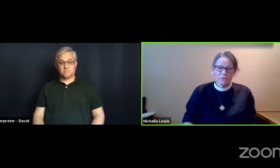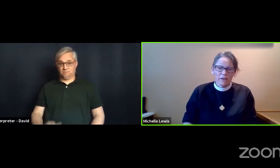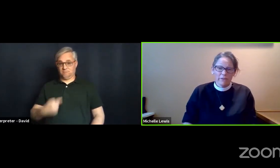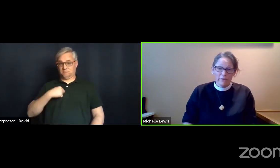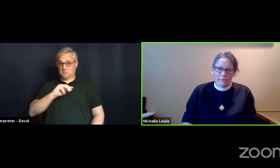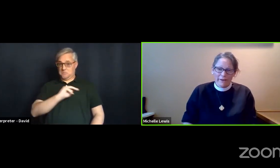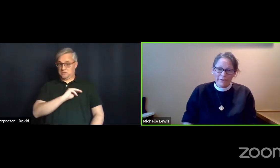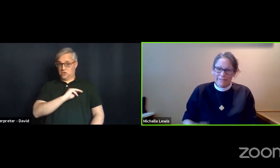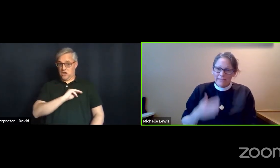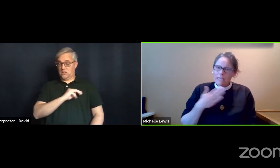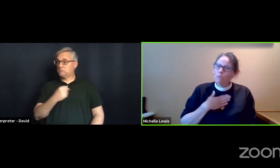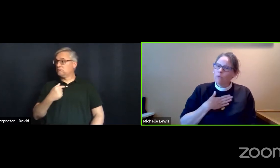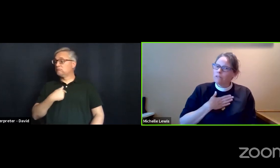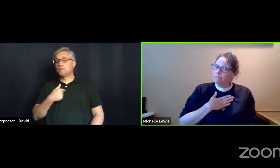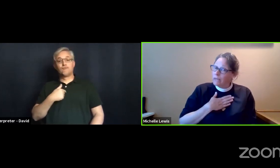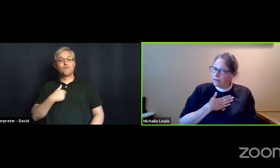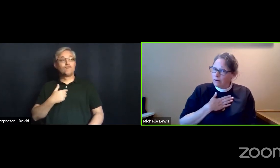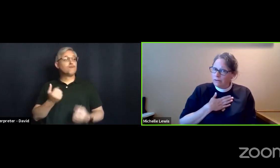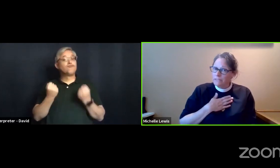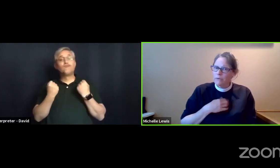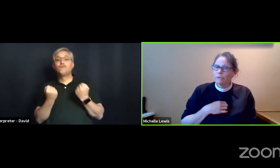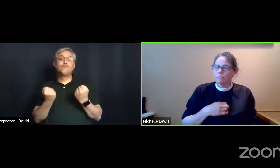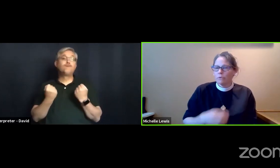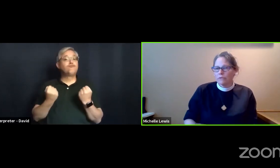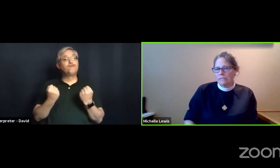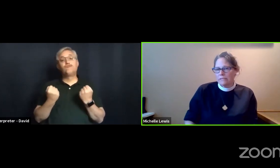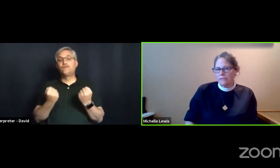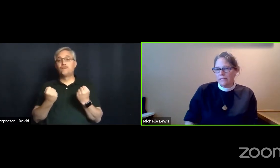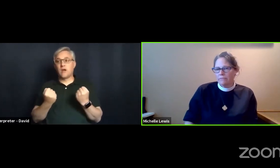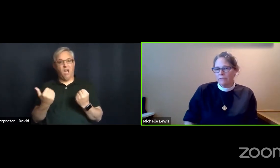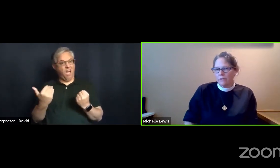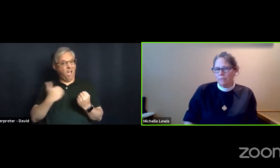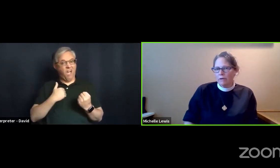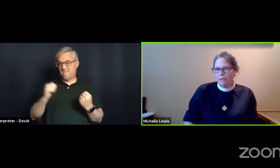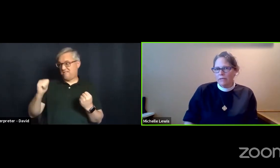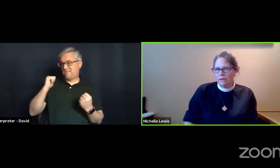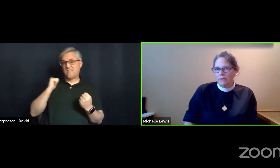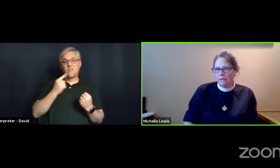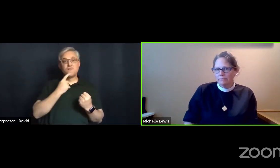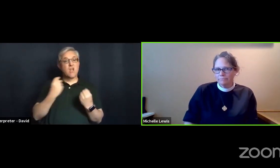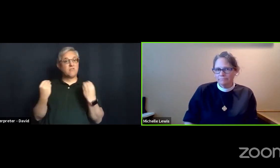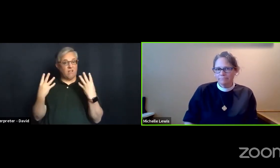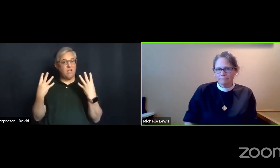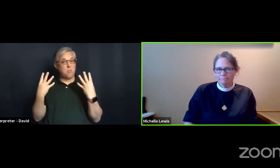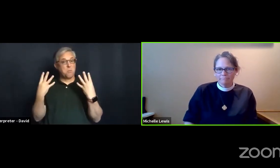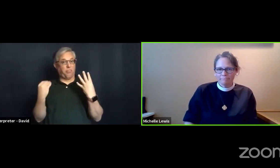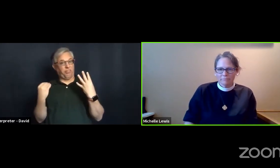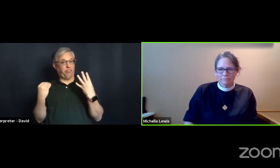I've been driving around in one of my cars with a broken taillight for about a year.